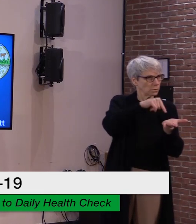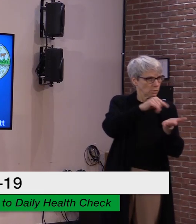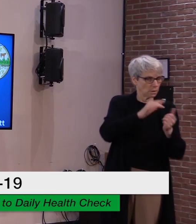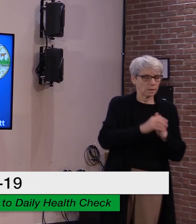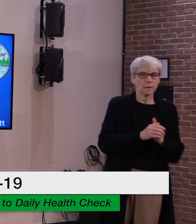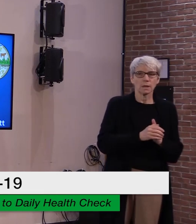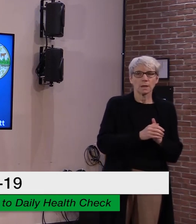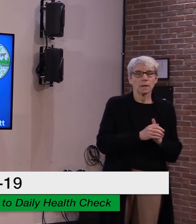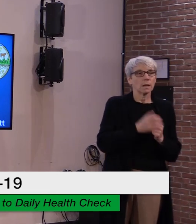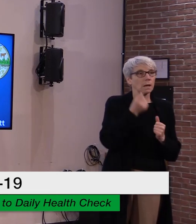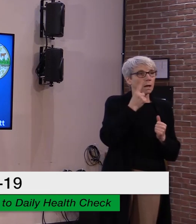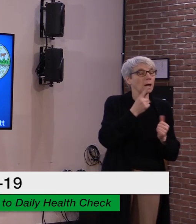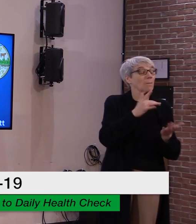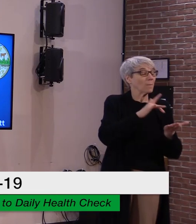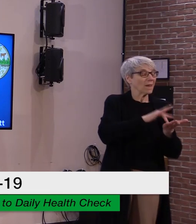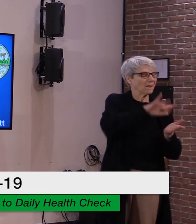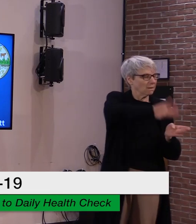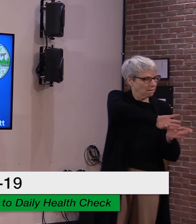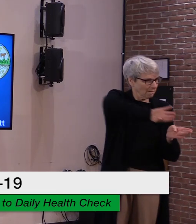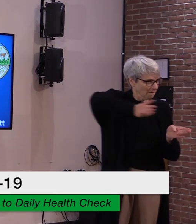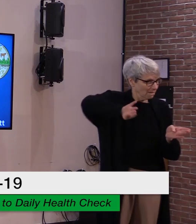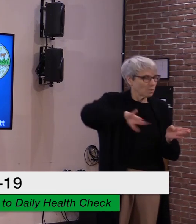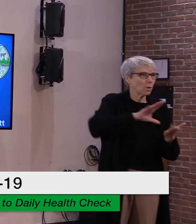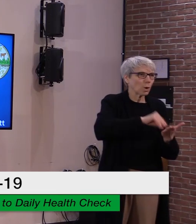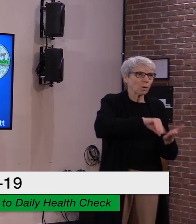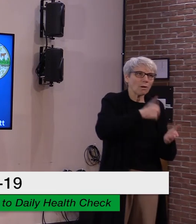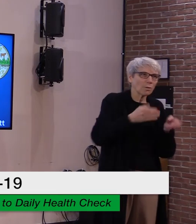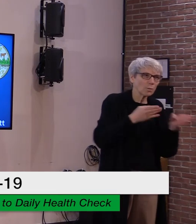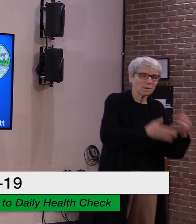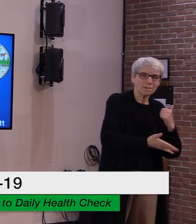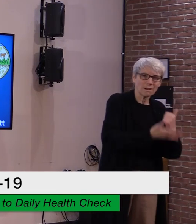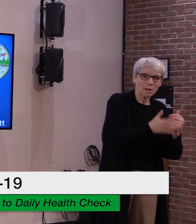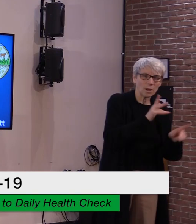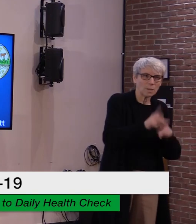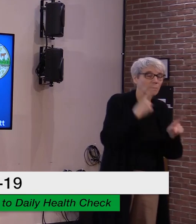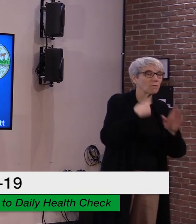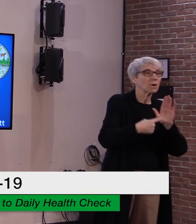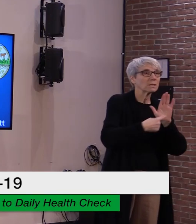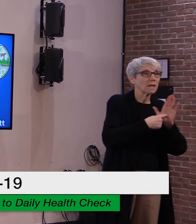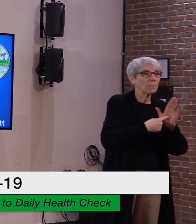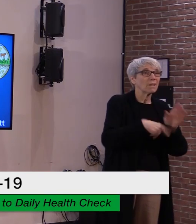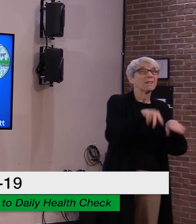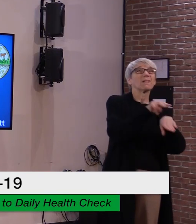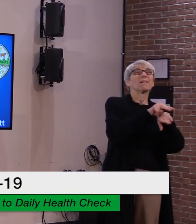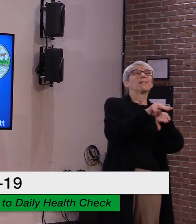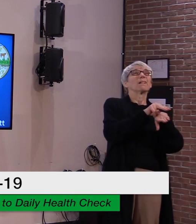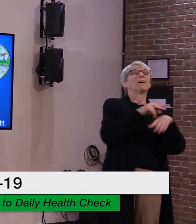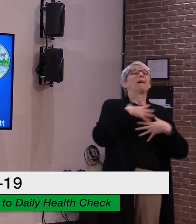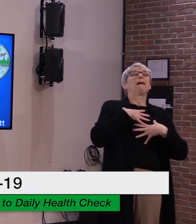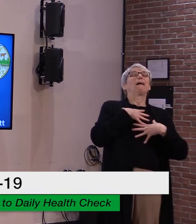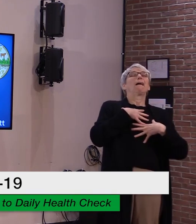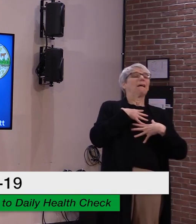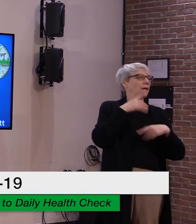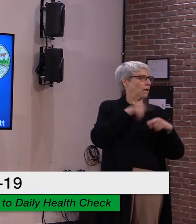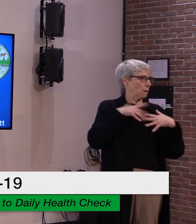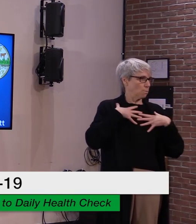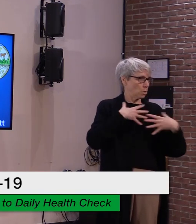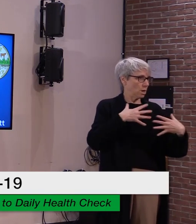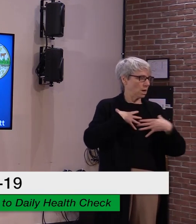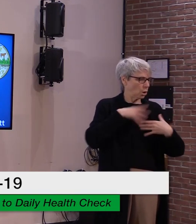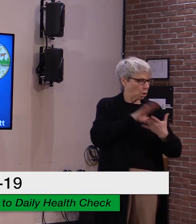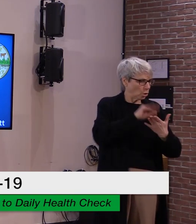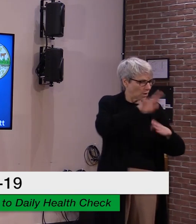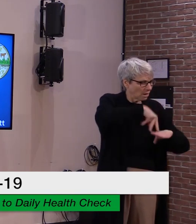of interventions include prone positioning which helps ventilate and expand the lungs more effectively in